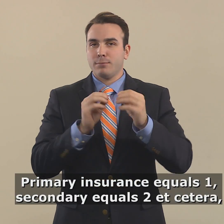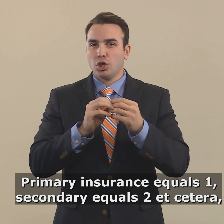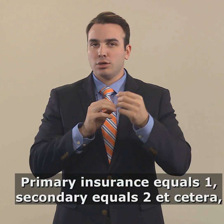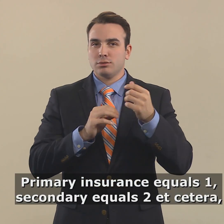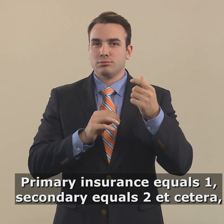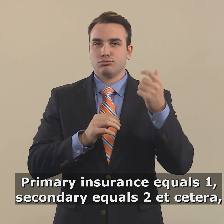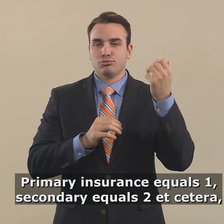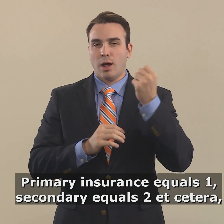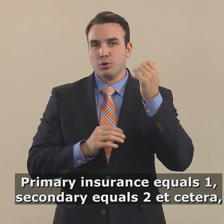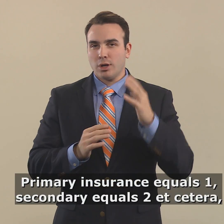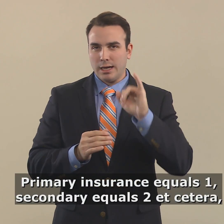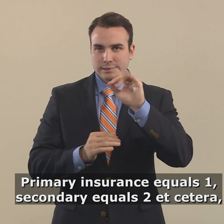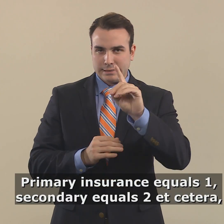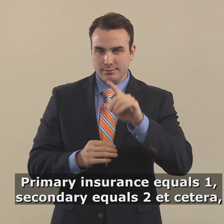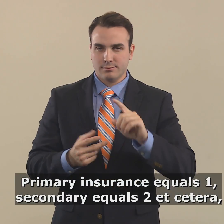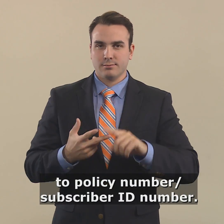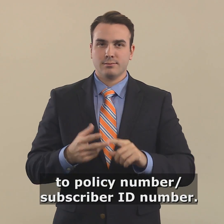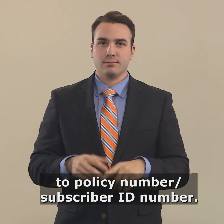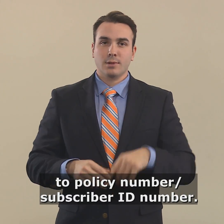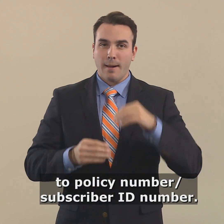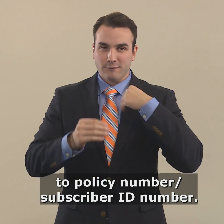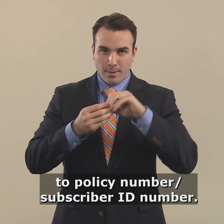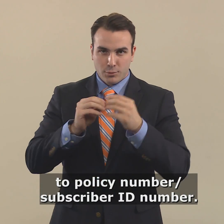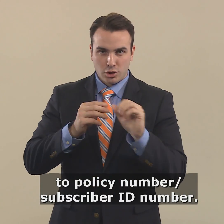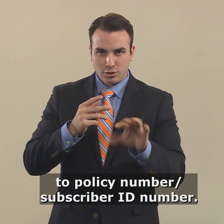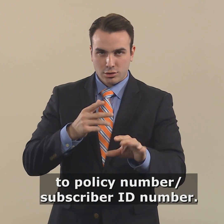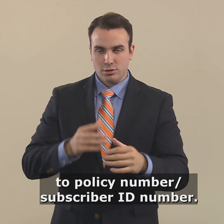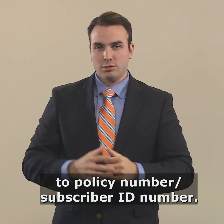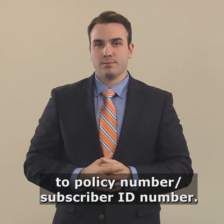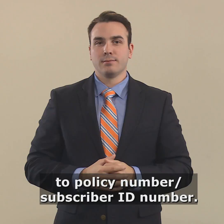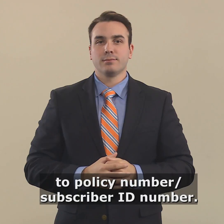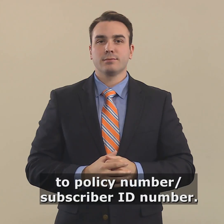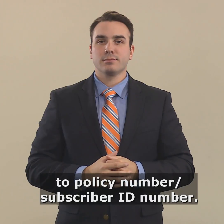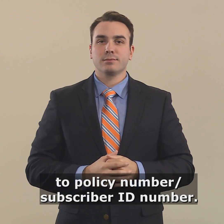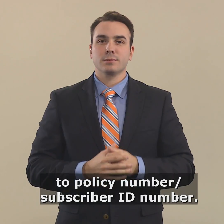secondary equals 2, etc., to policy number subscriber ID number.